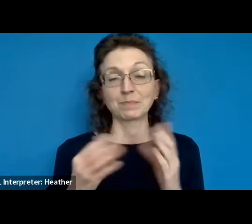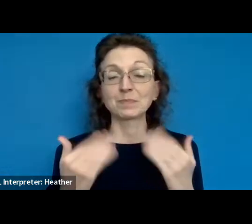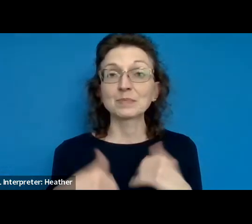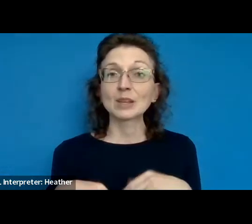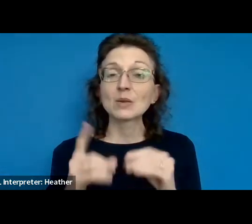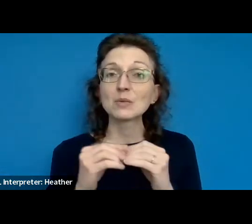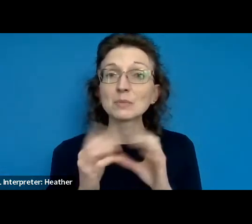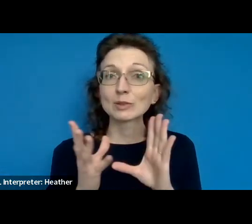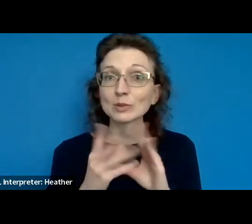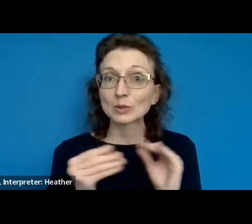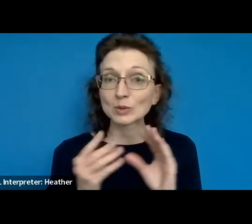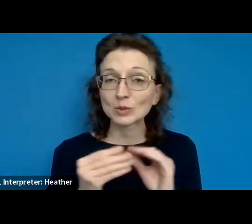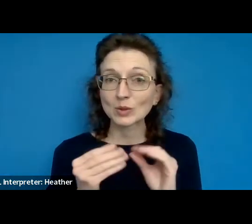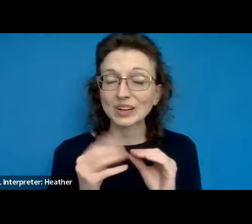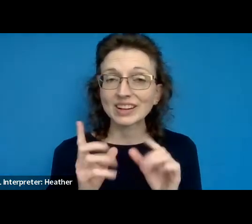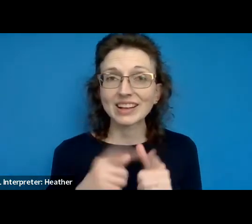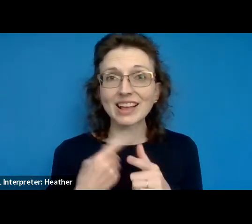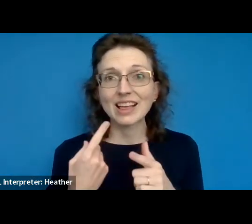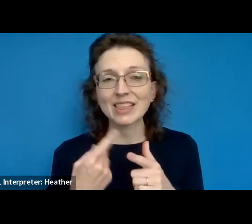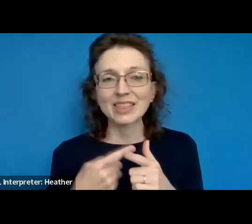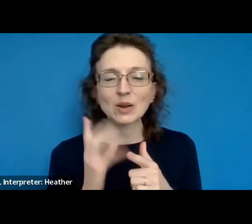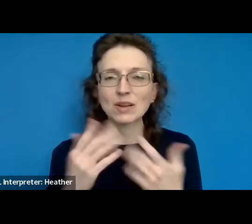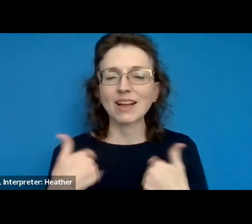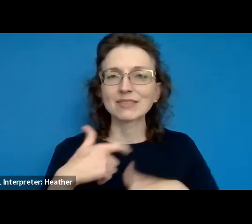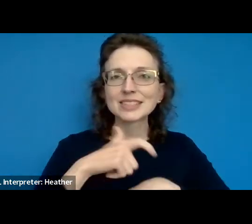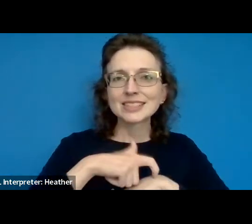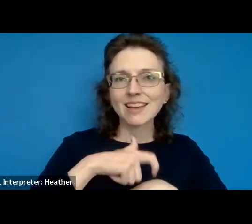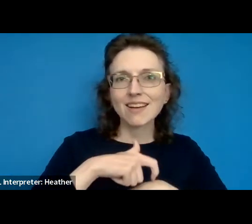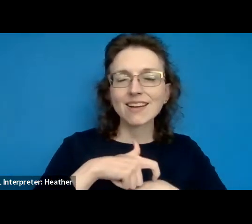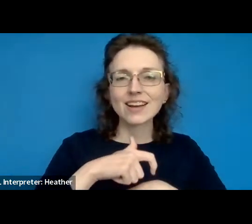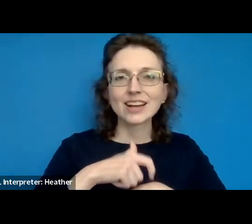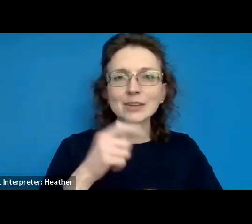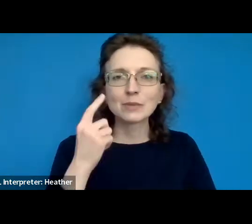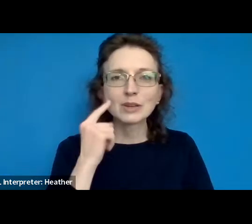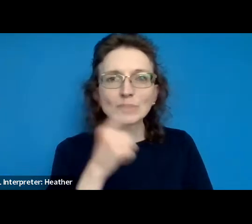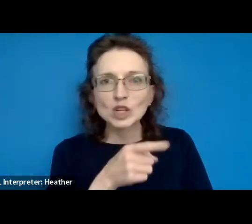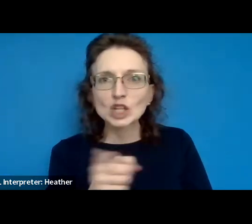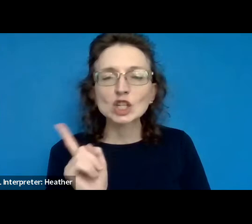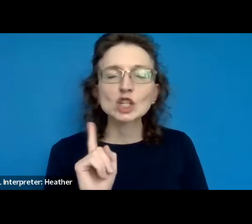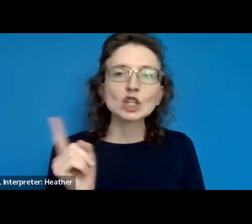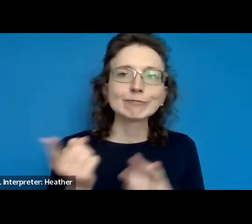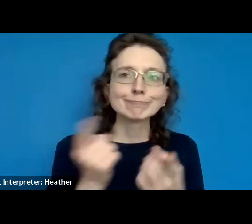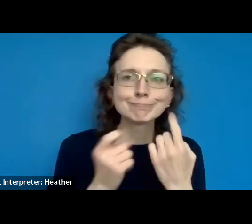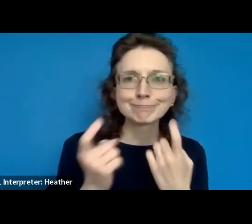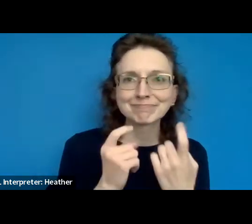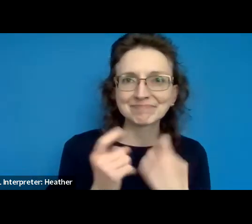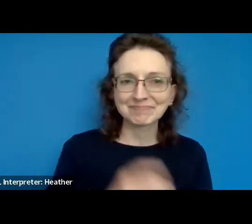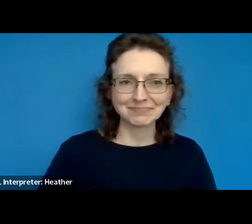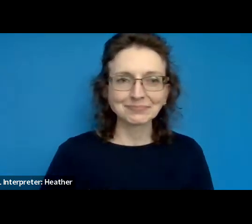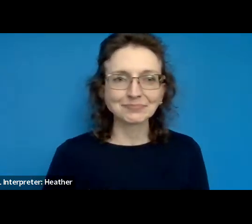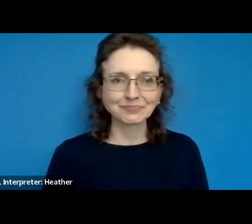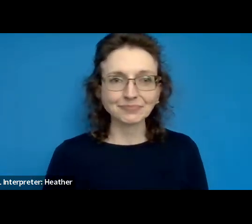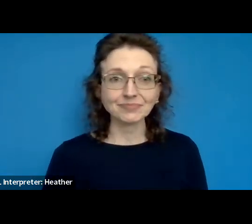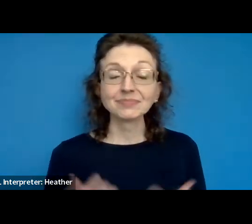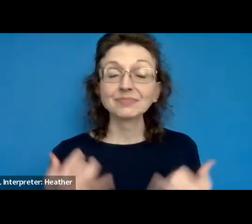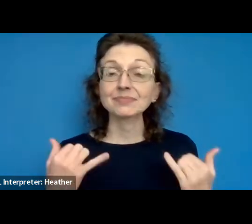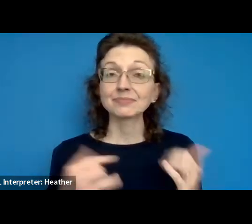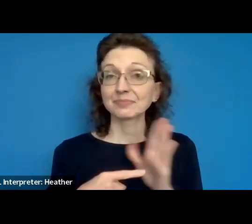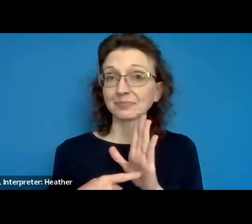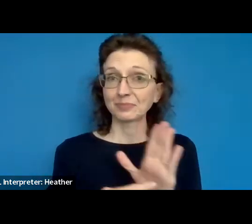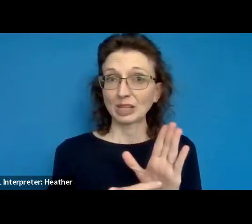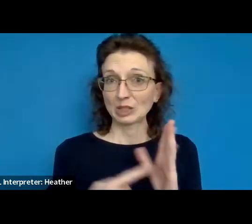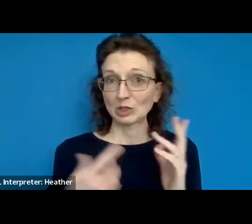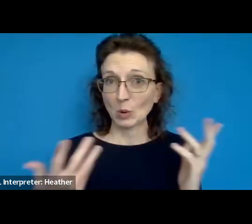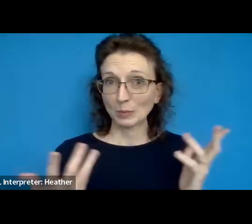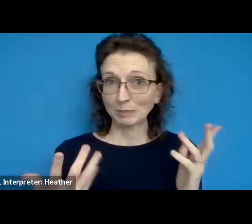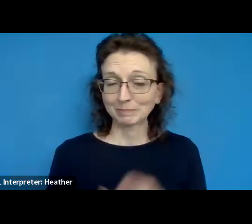then we'll get some time here for you to ask questions. So what I'm gonna show you here